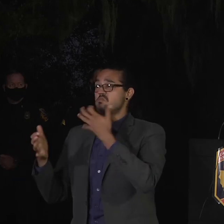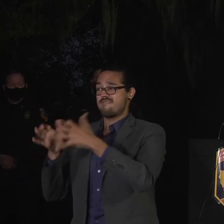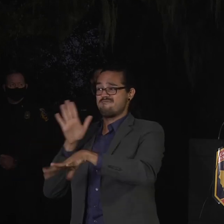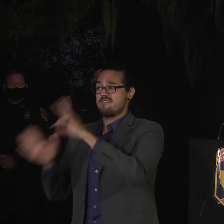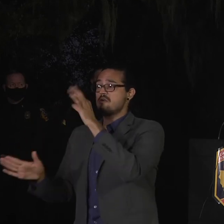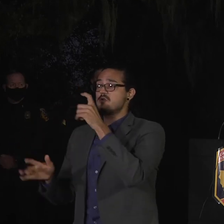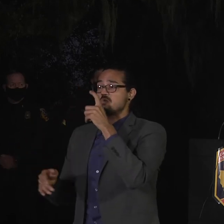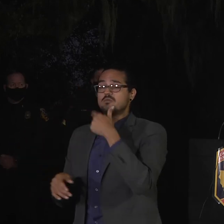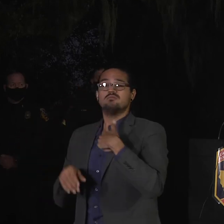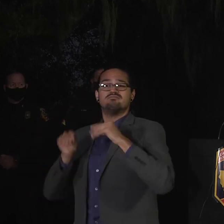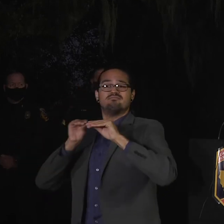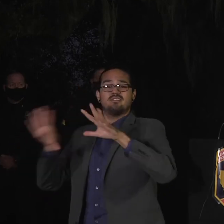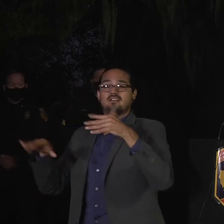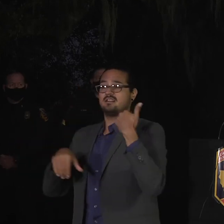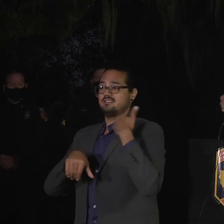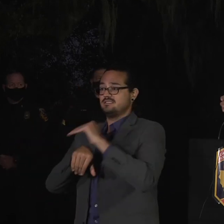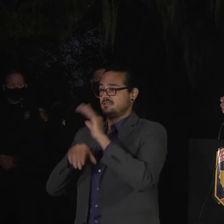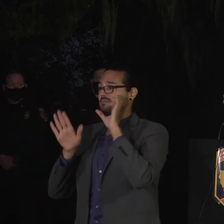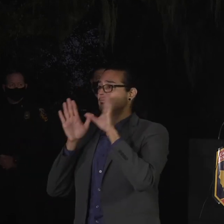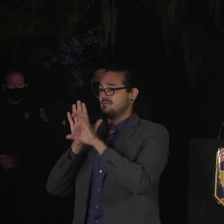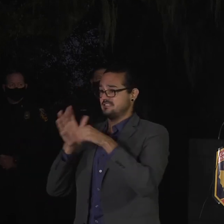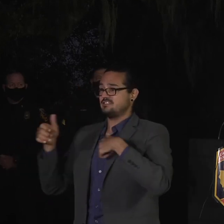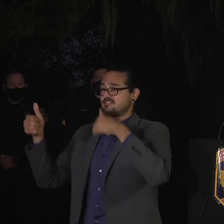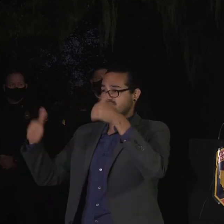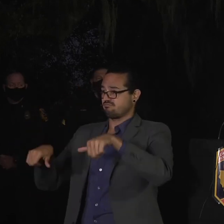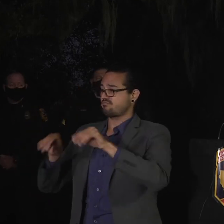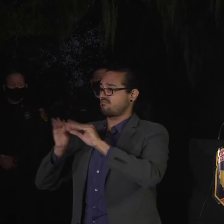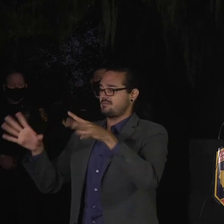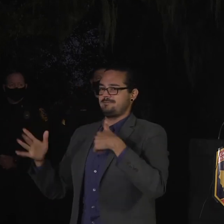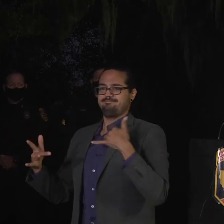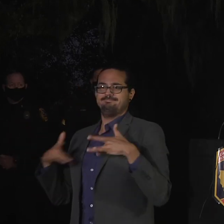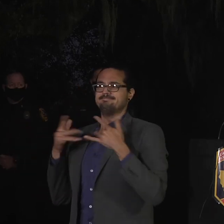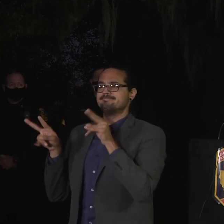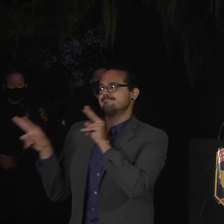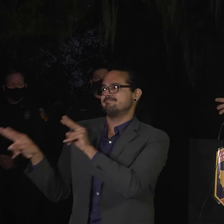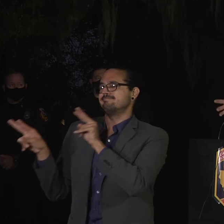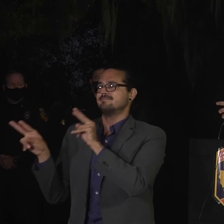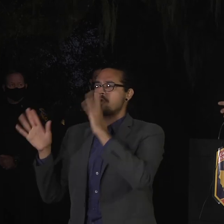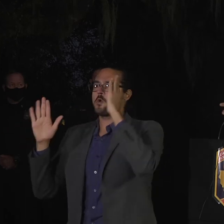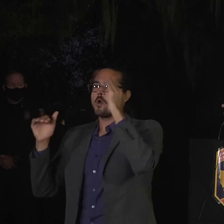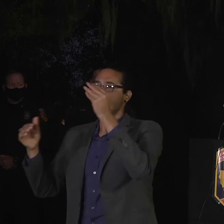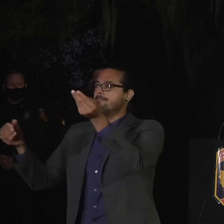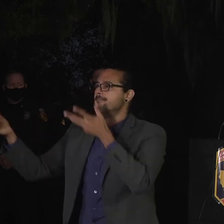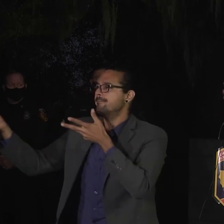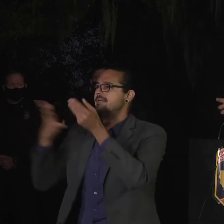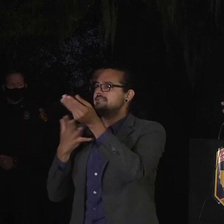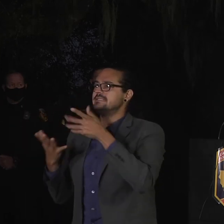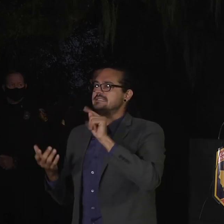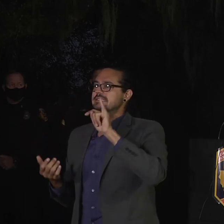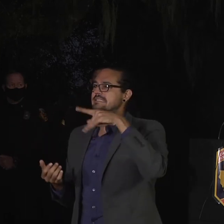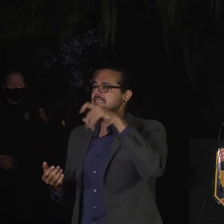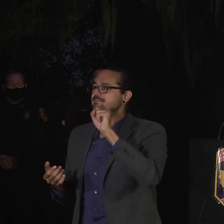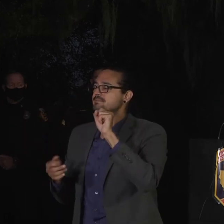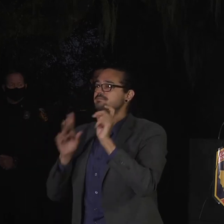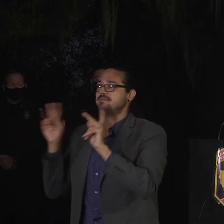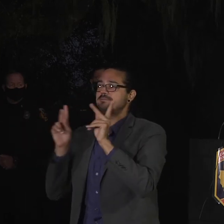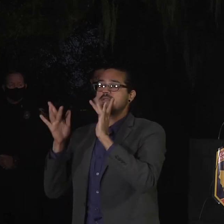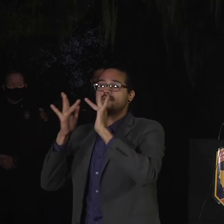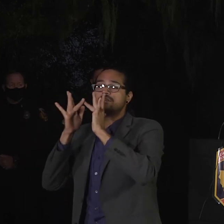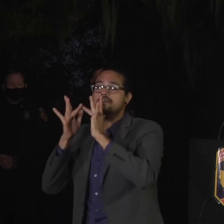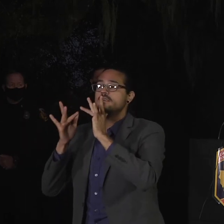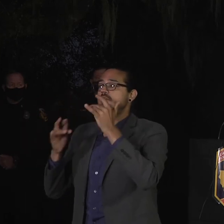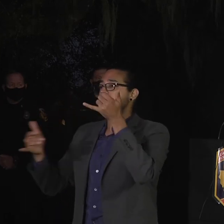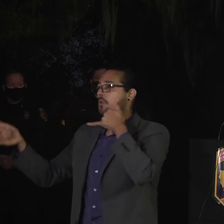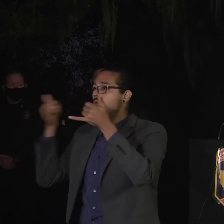glad we did. And so I'm excited that hopefully through social media and a lot of people, like, you know, looking at that they can give